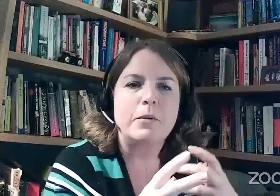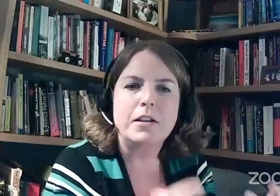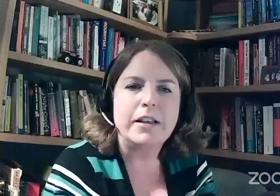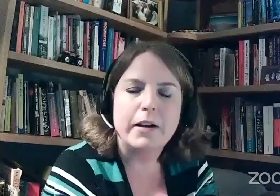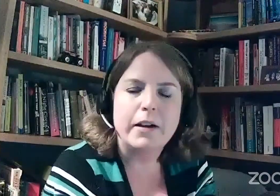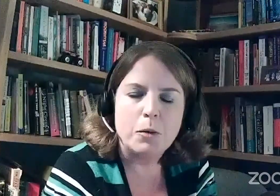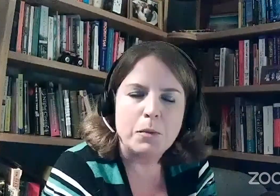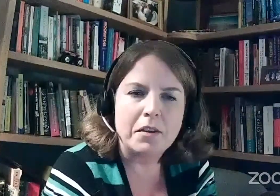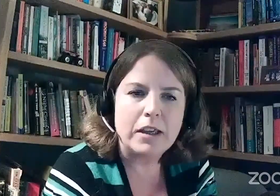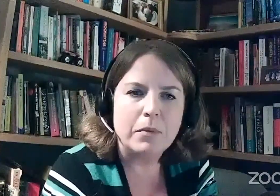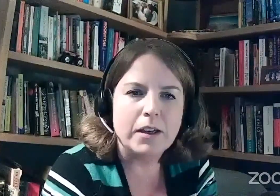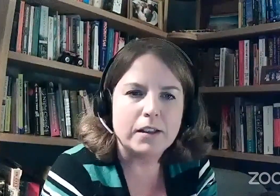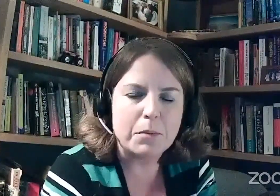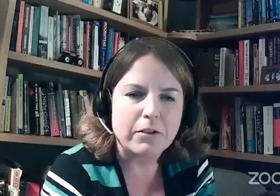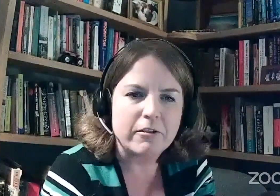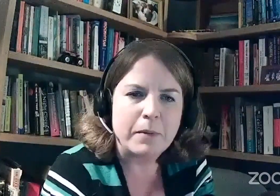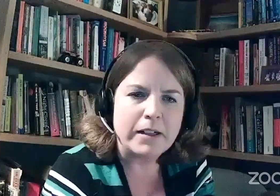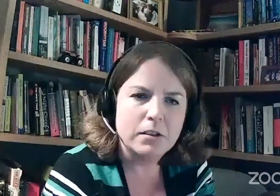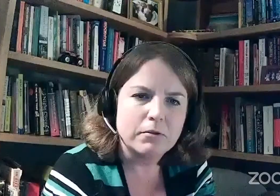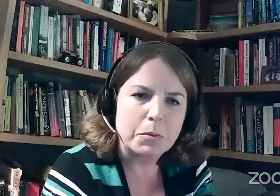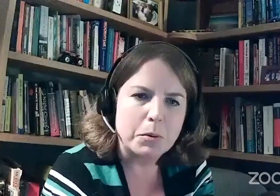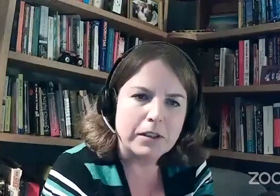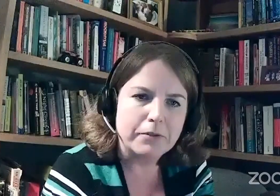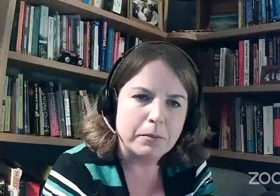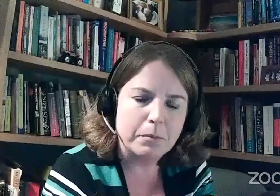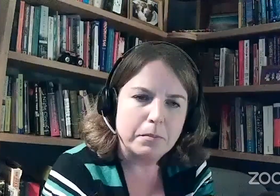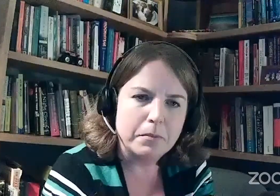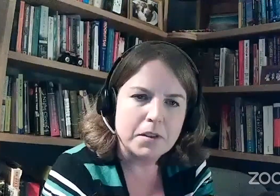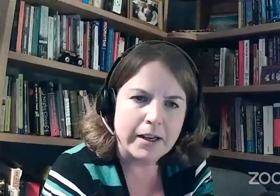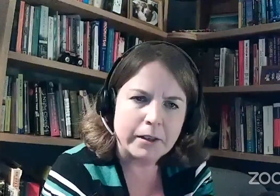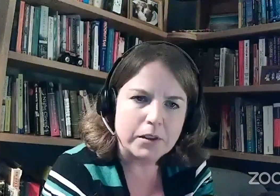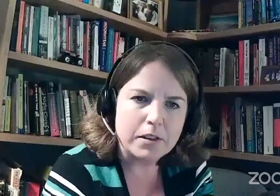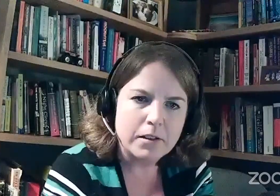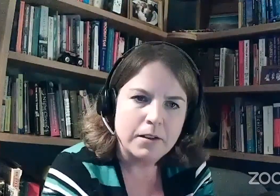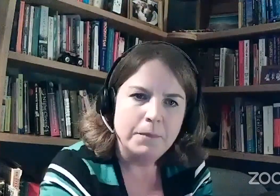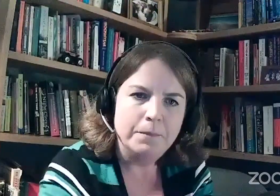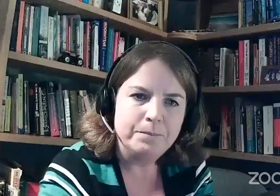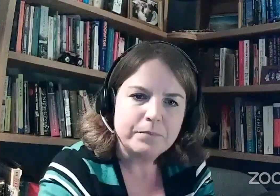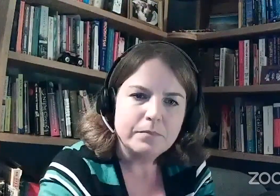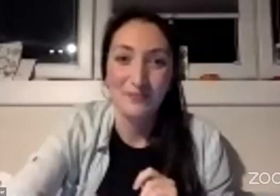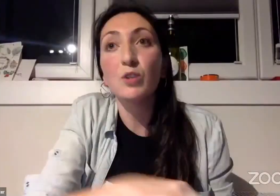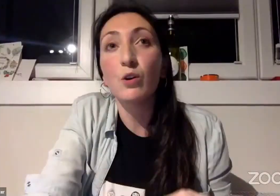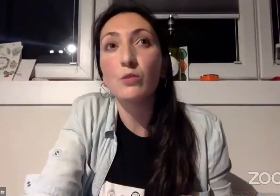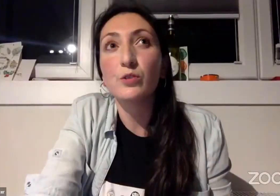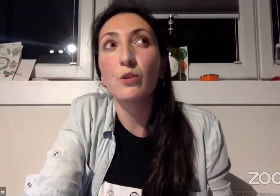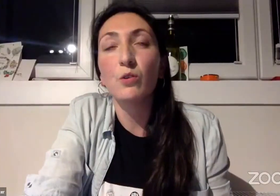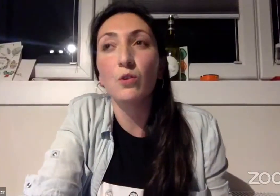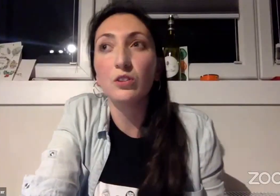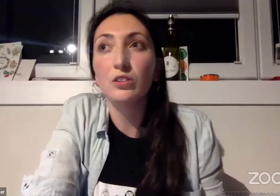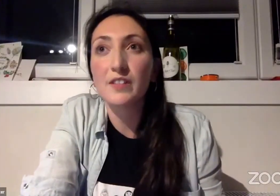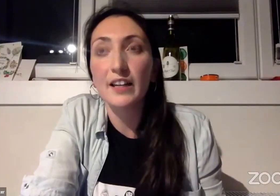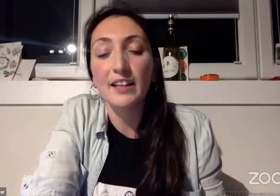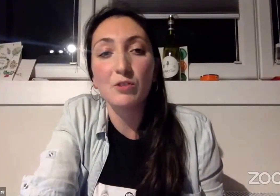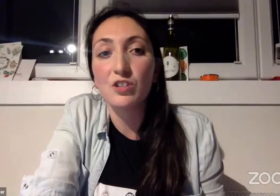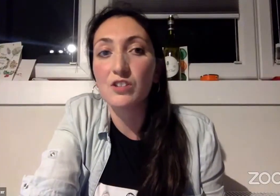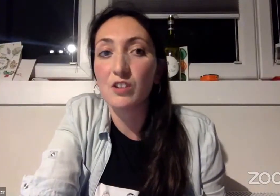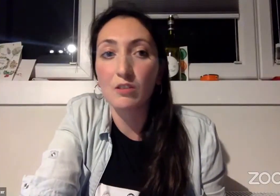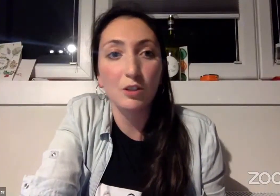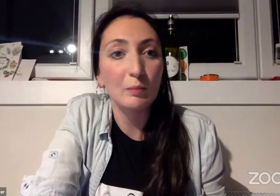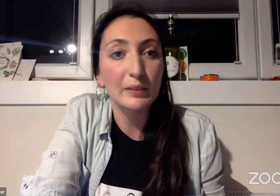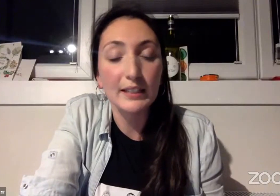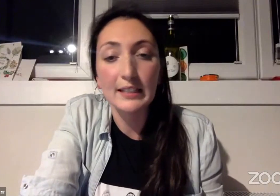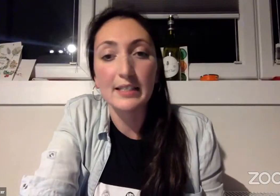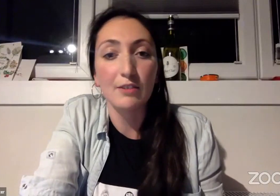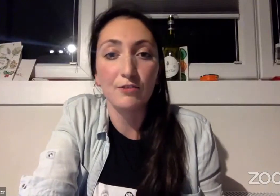whether it was a common theme in terms of grammatical rules between different sign languages. No, so all sign languages